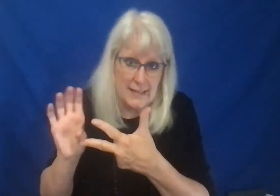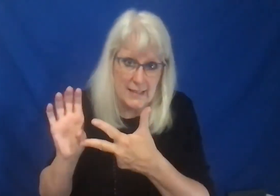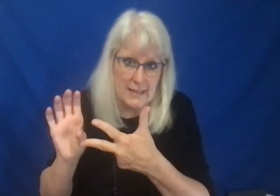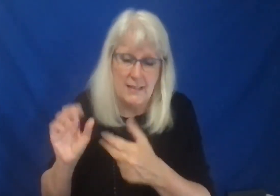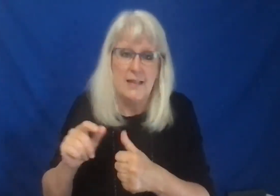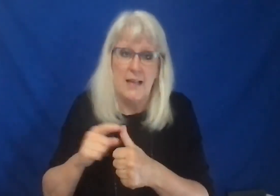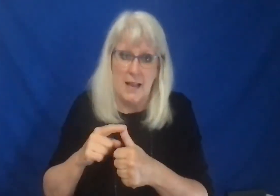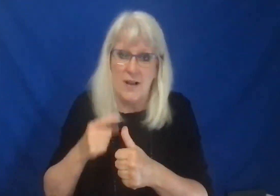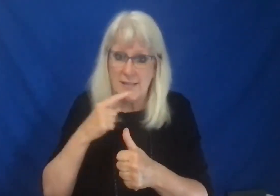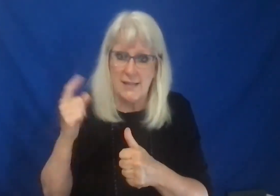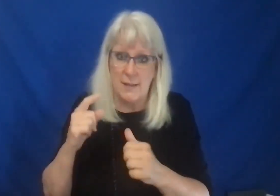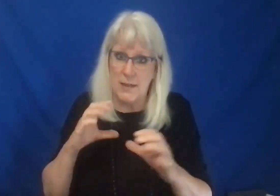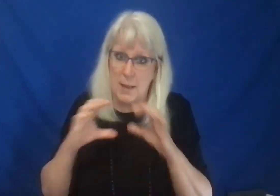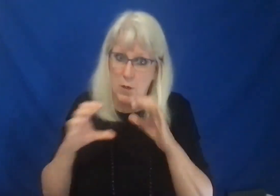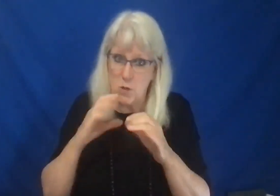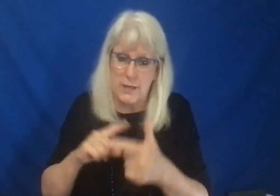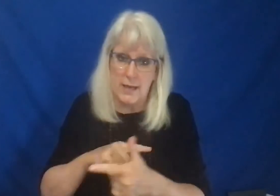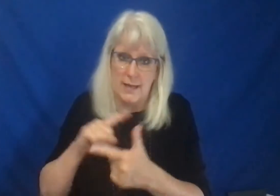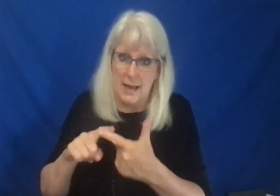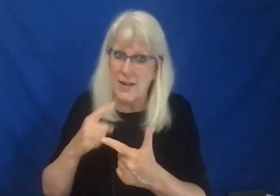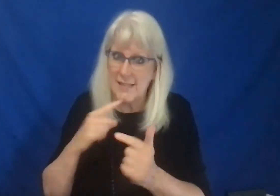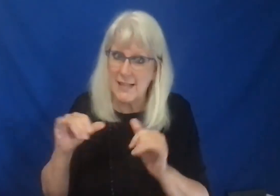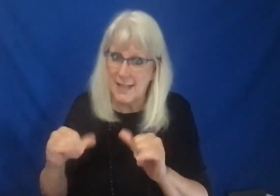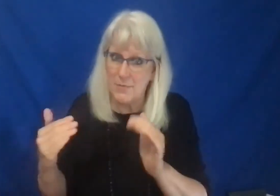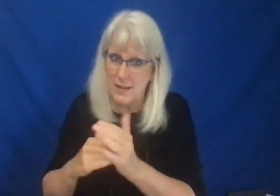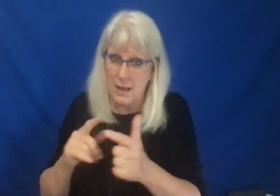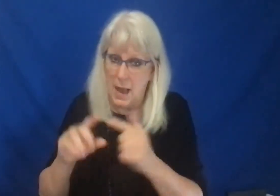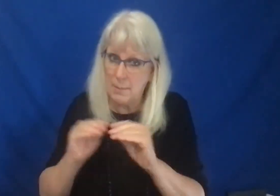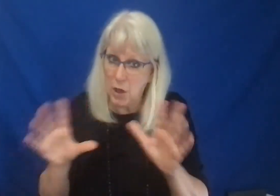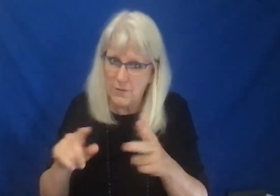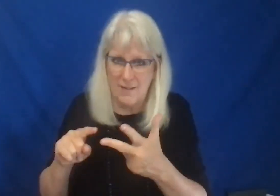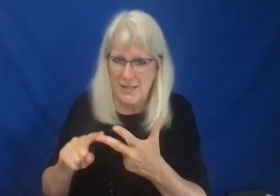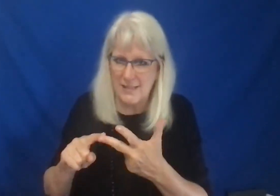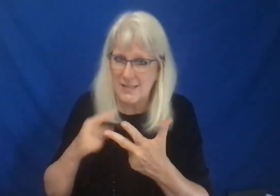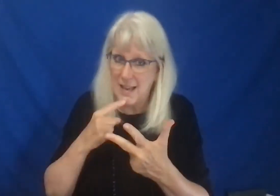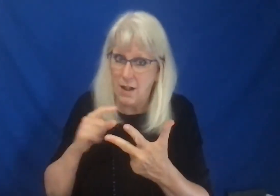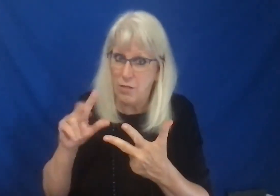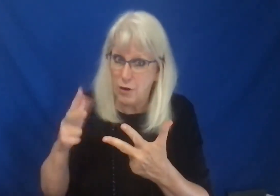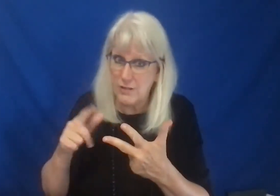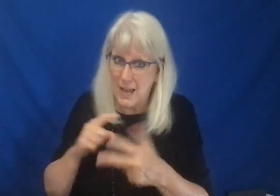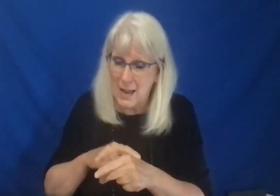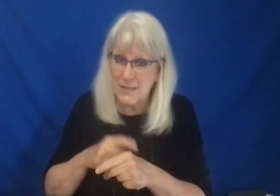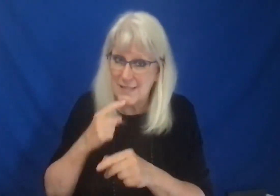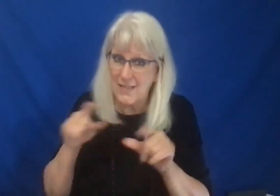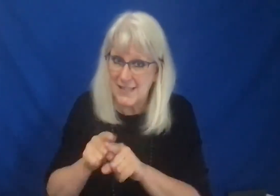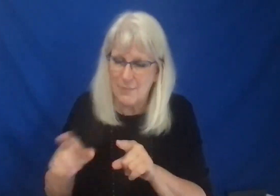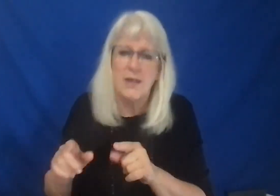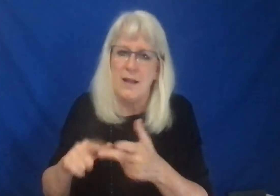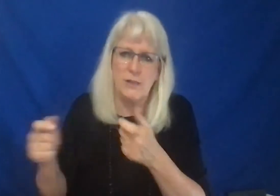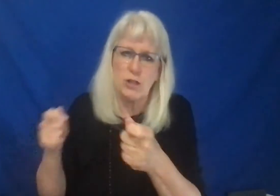say it a second time, I'm clarifying. If I say it a third time, I'm controlling. And that's a subtle form